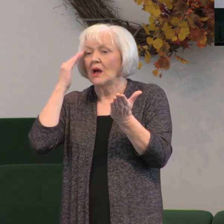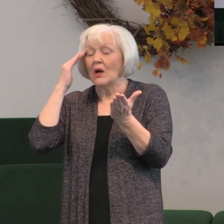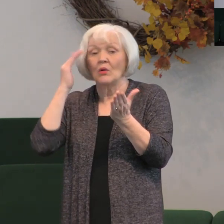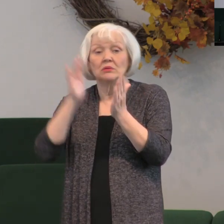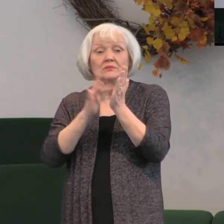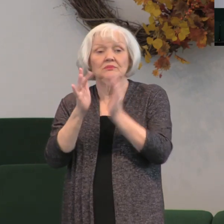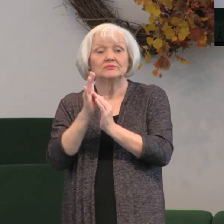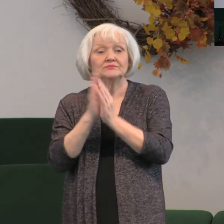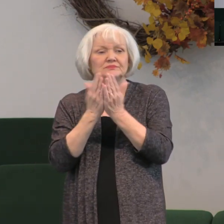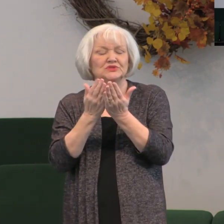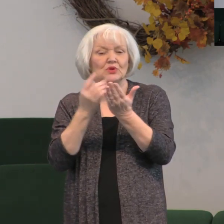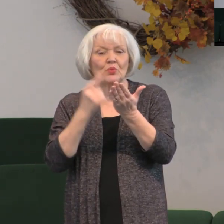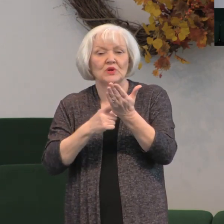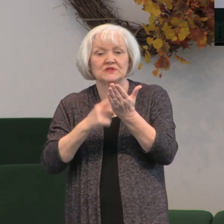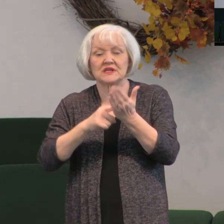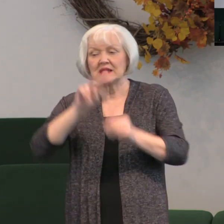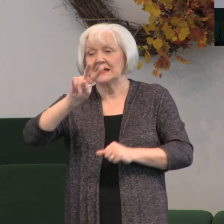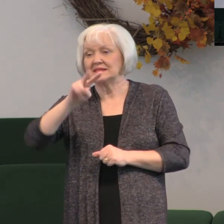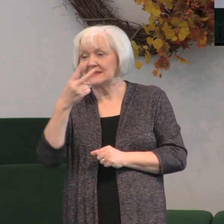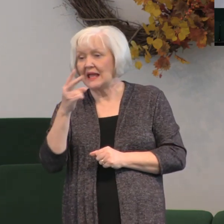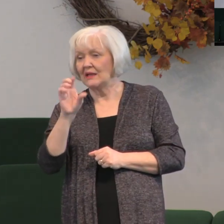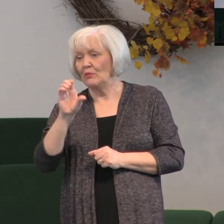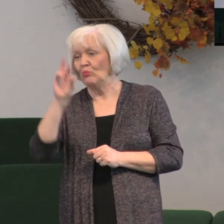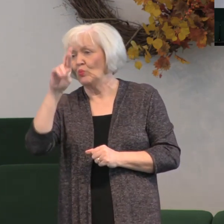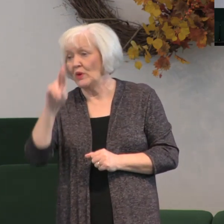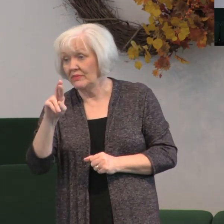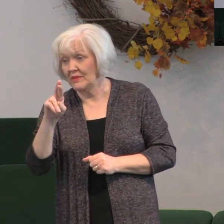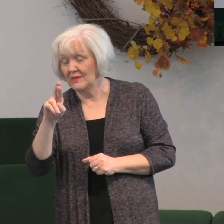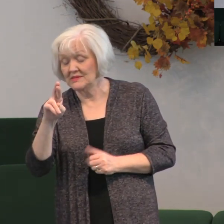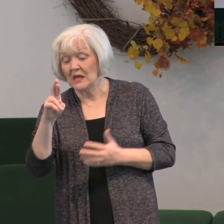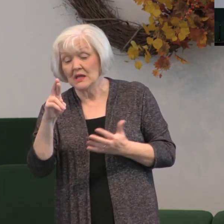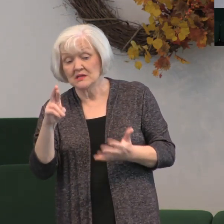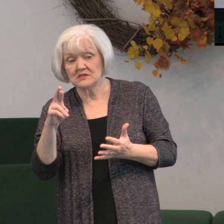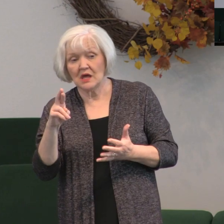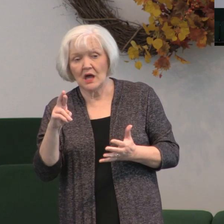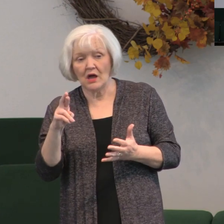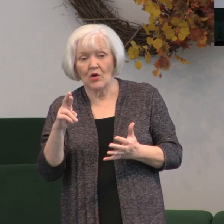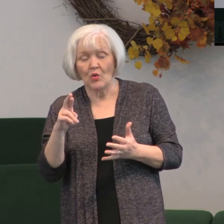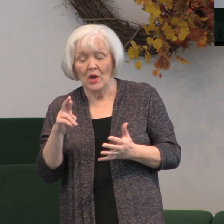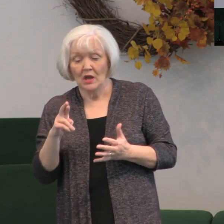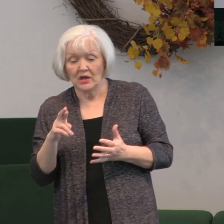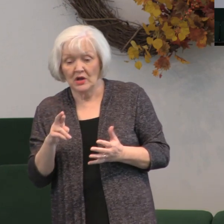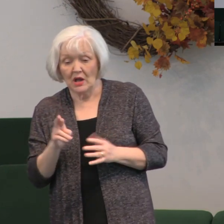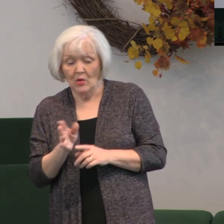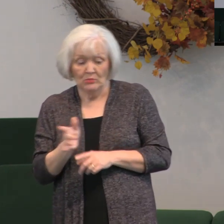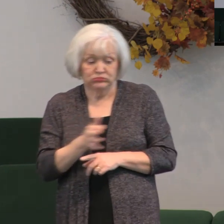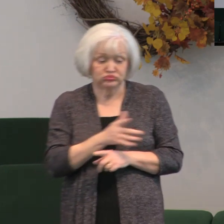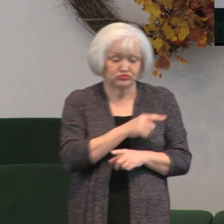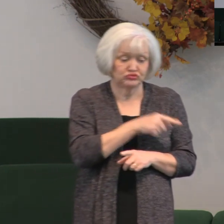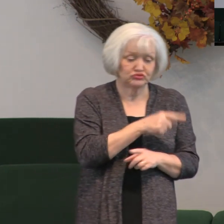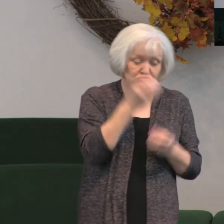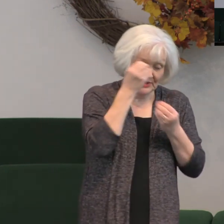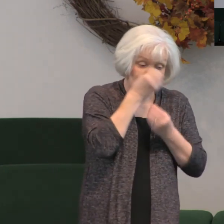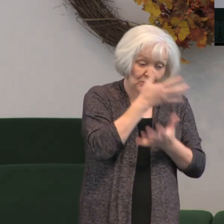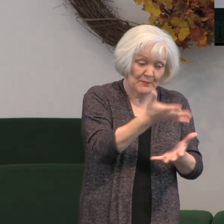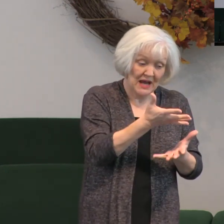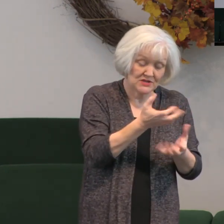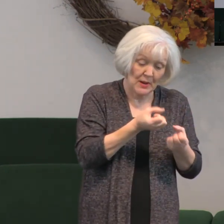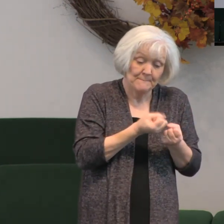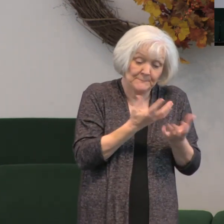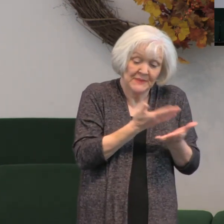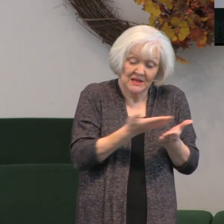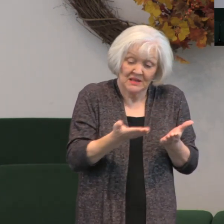we're talking about 2 Corinthians. So there has been a lot of information that has gone on between Paul and the Corinthian church before